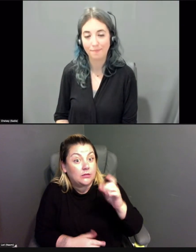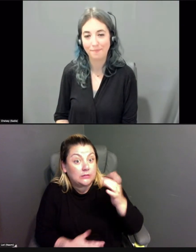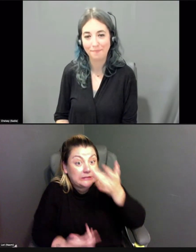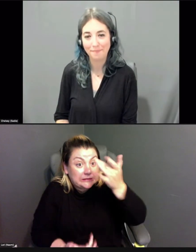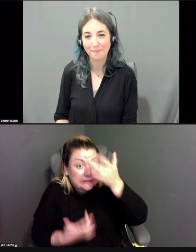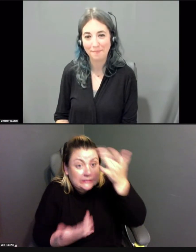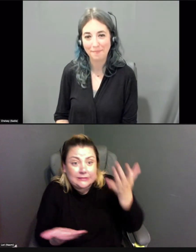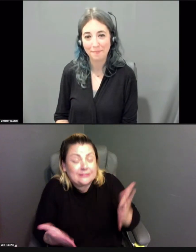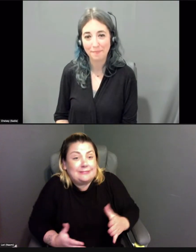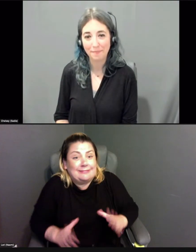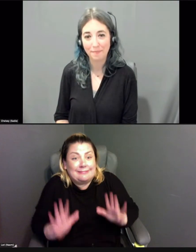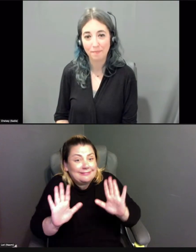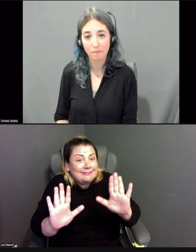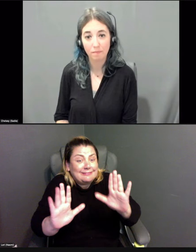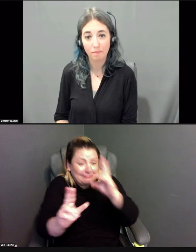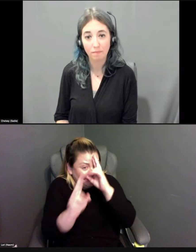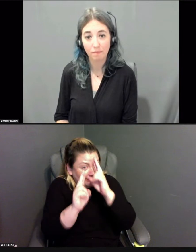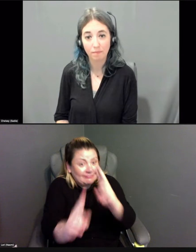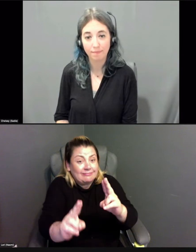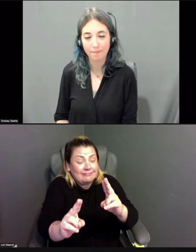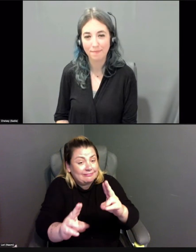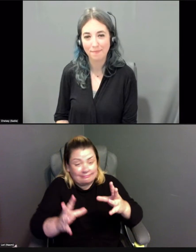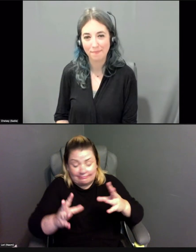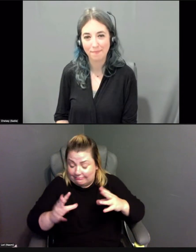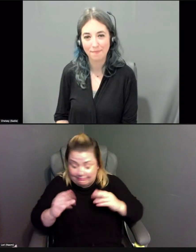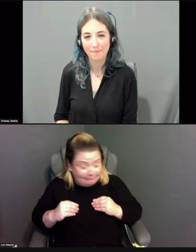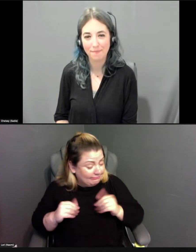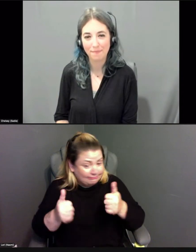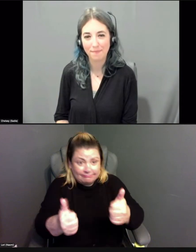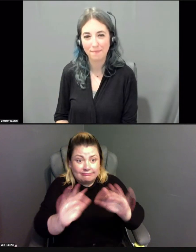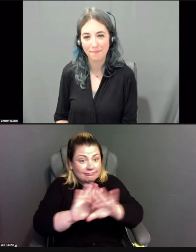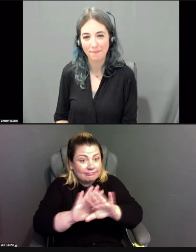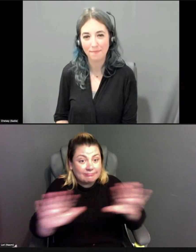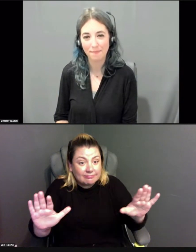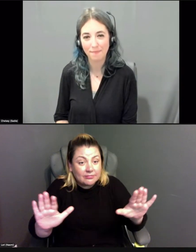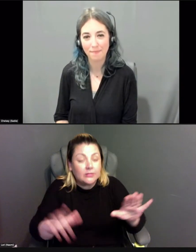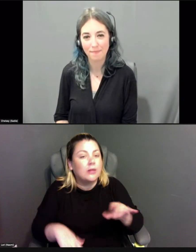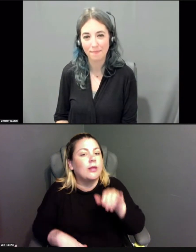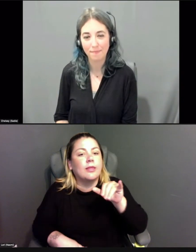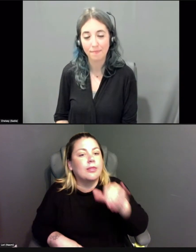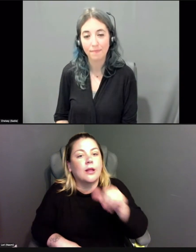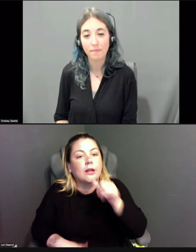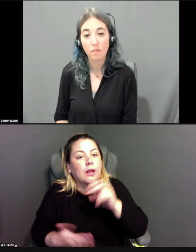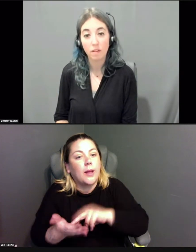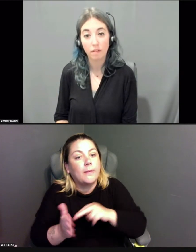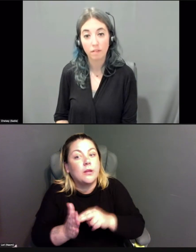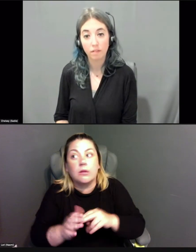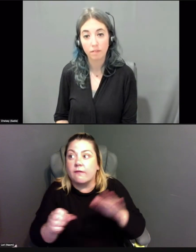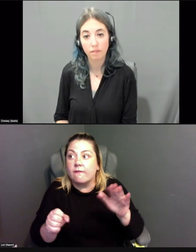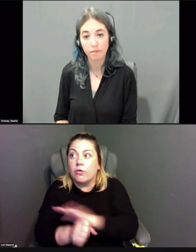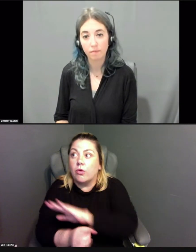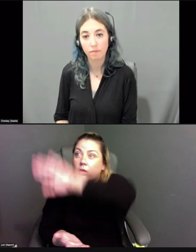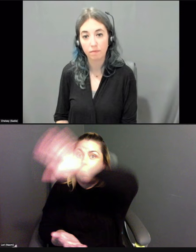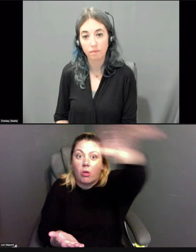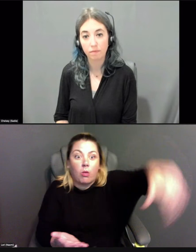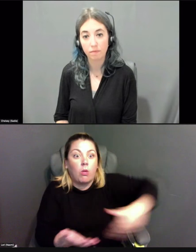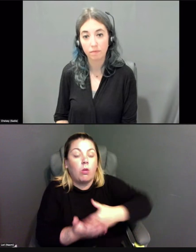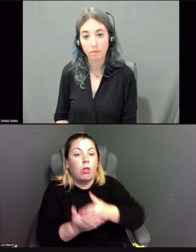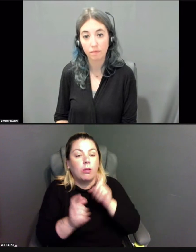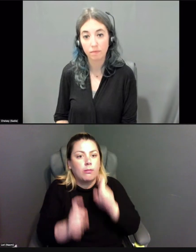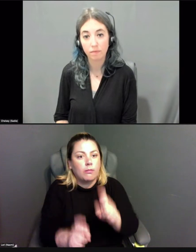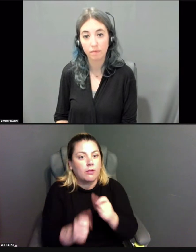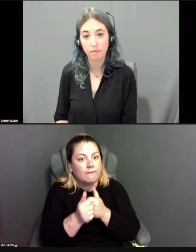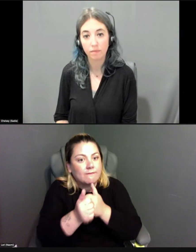are choices for you. And that doesn't mean that everybody else should also be doing it because of